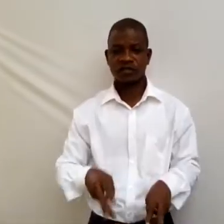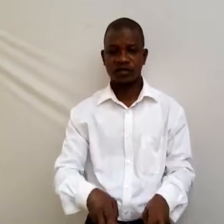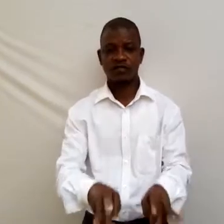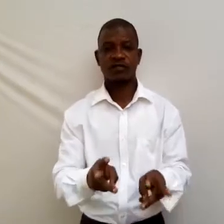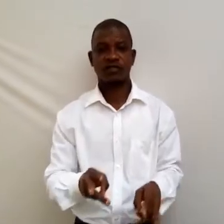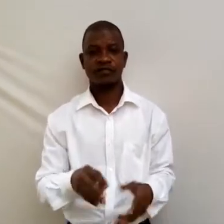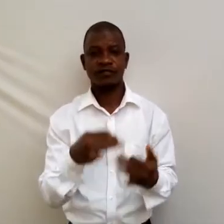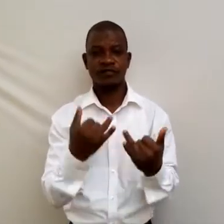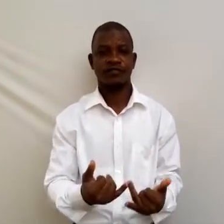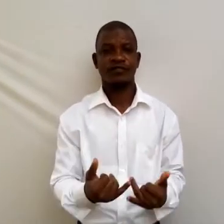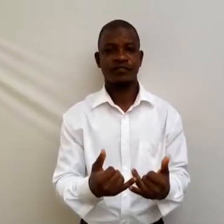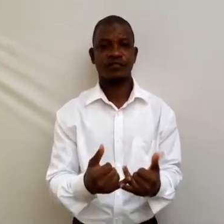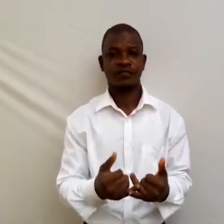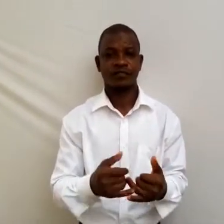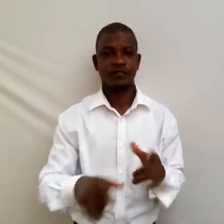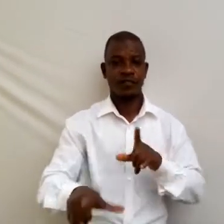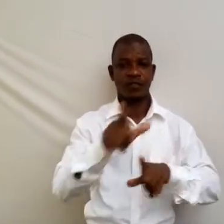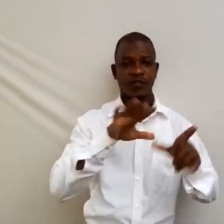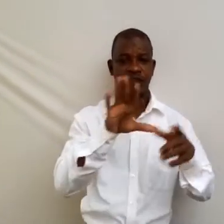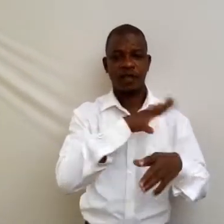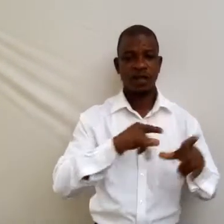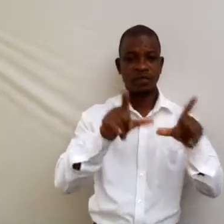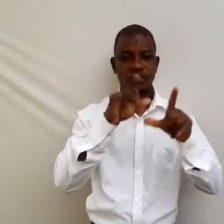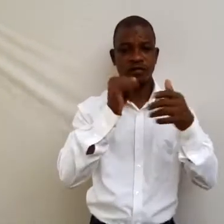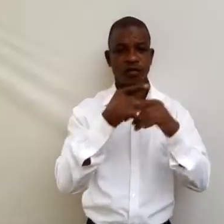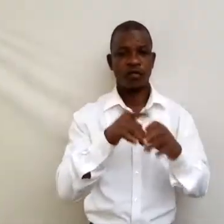Now, signs and symptoms of STI.